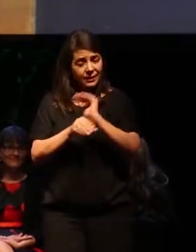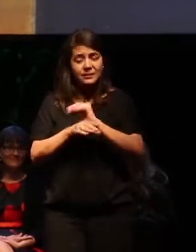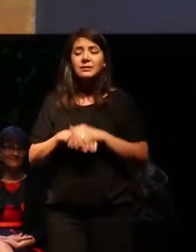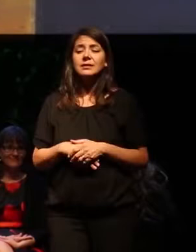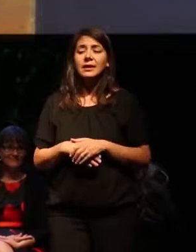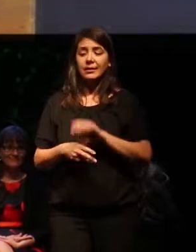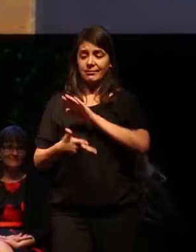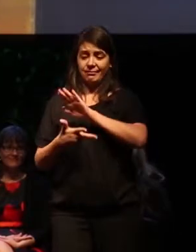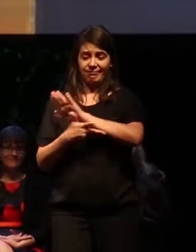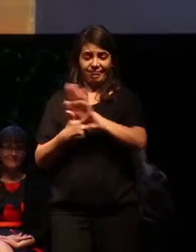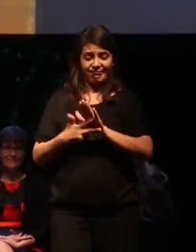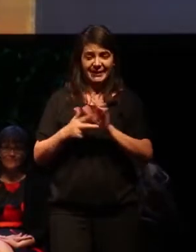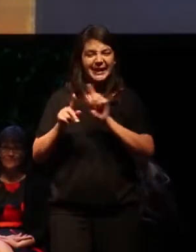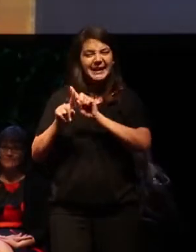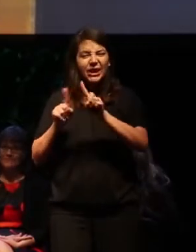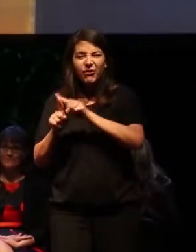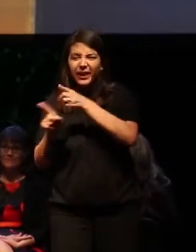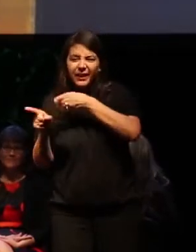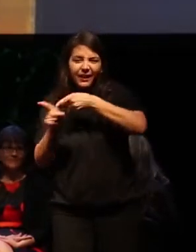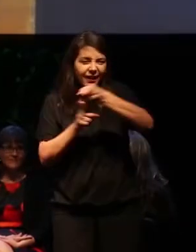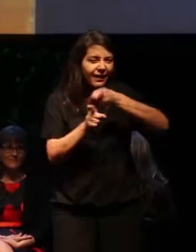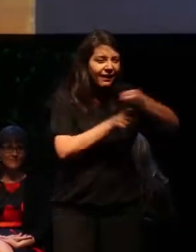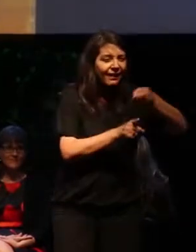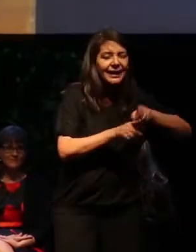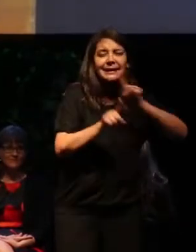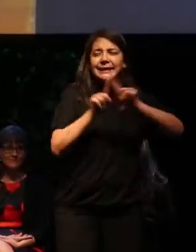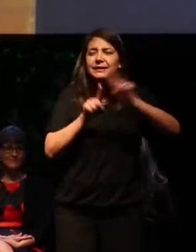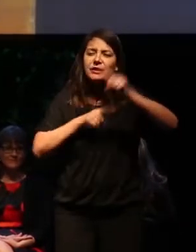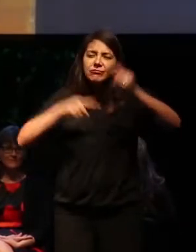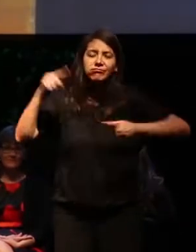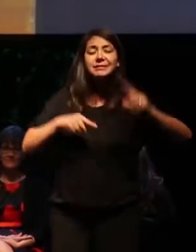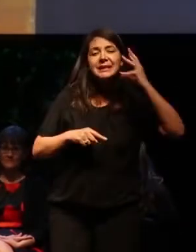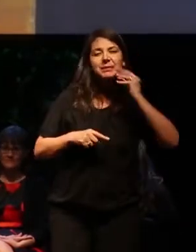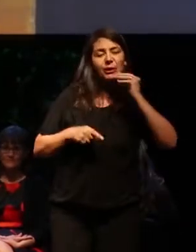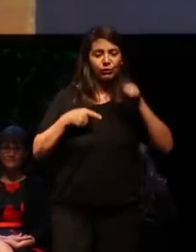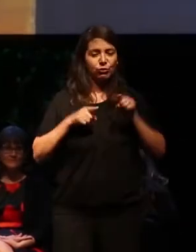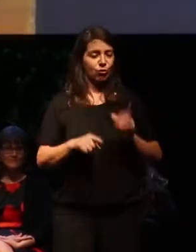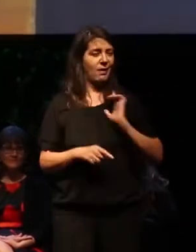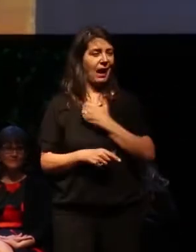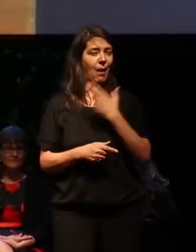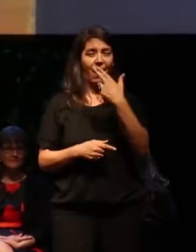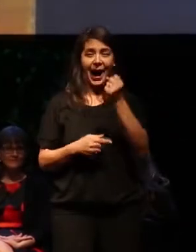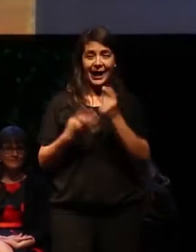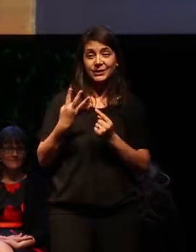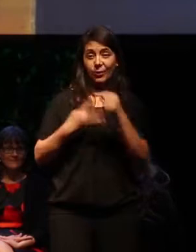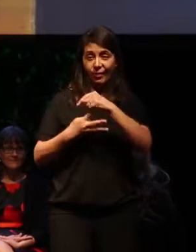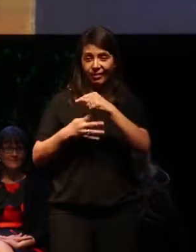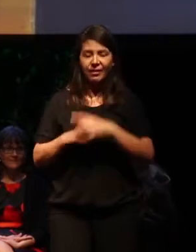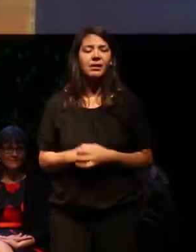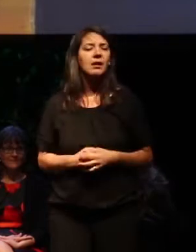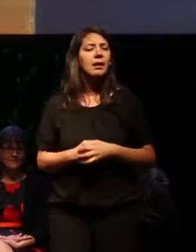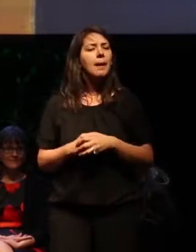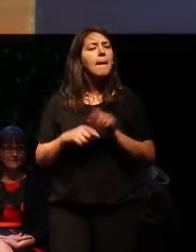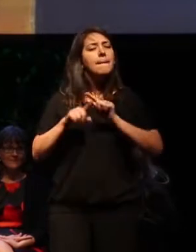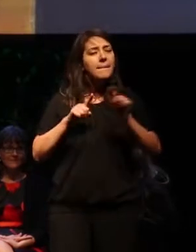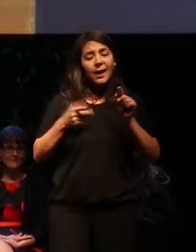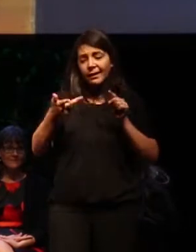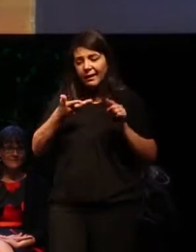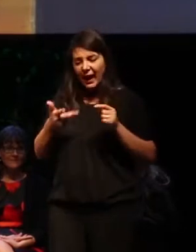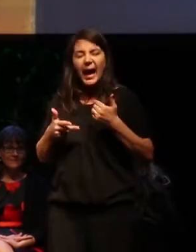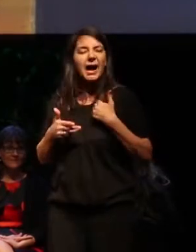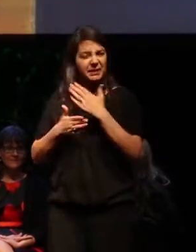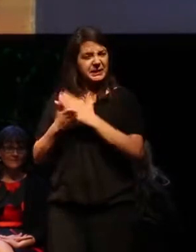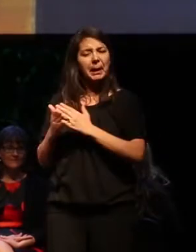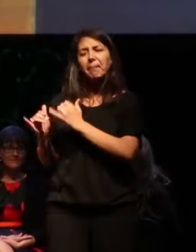different paths and experiences while in high school, but we both share some